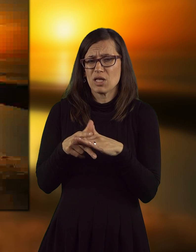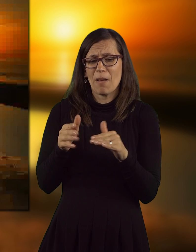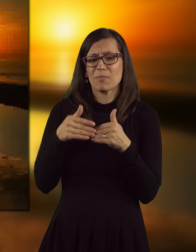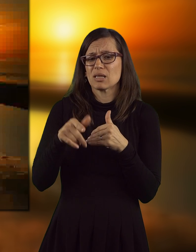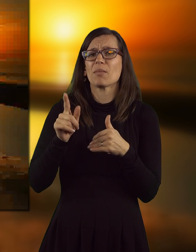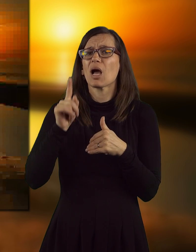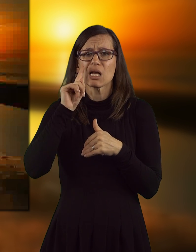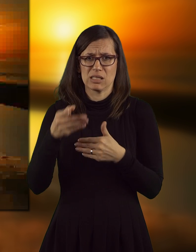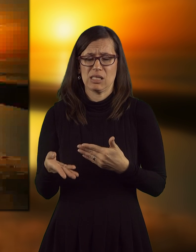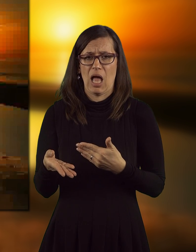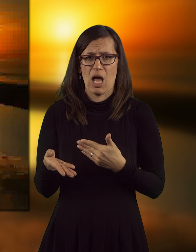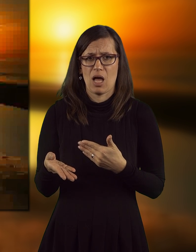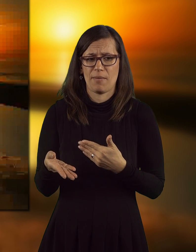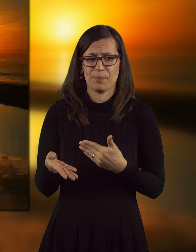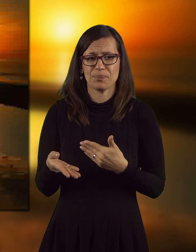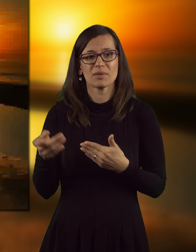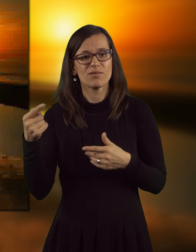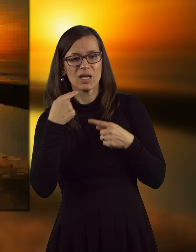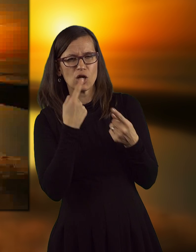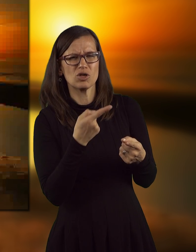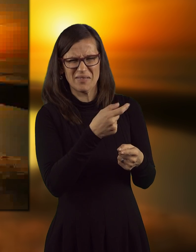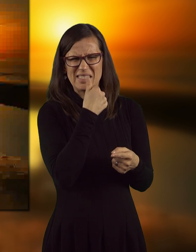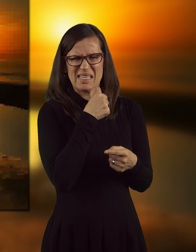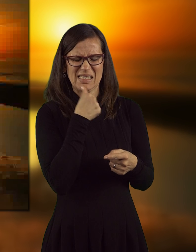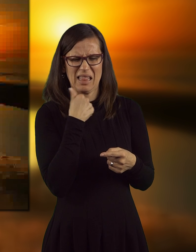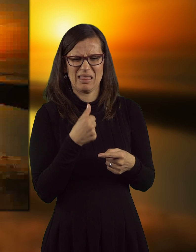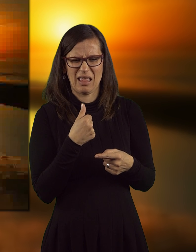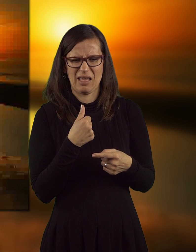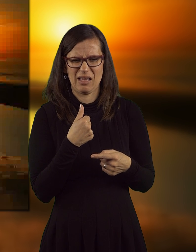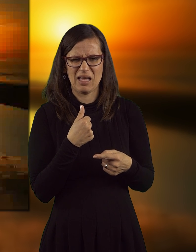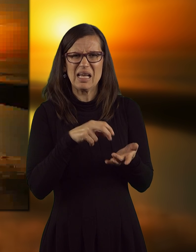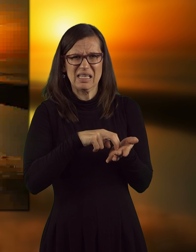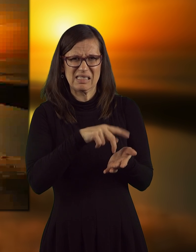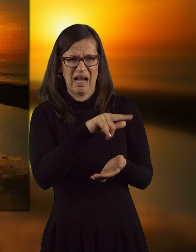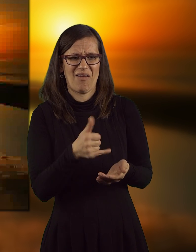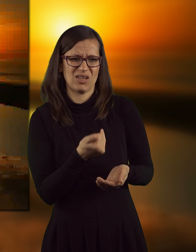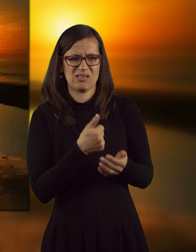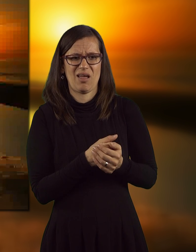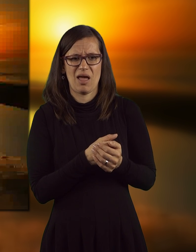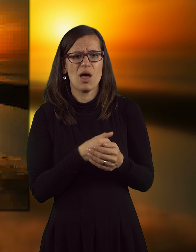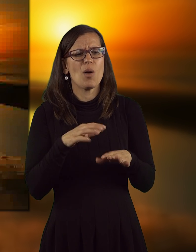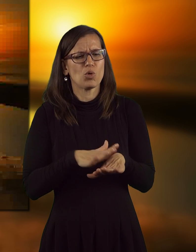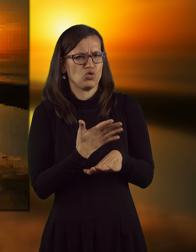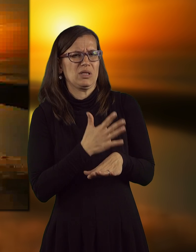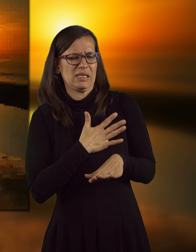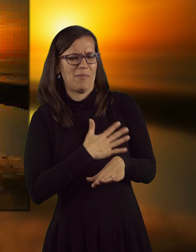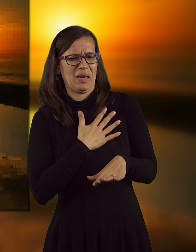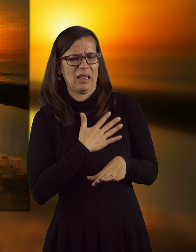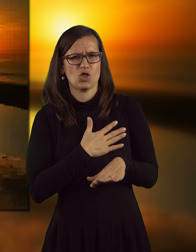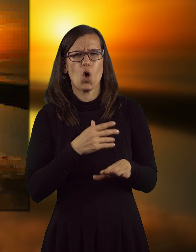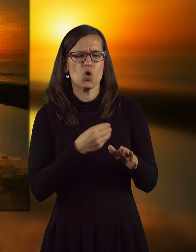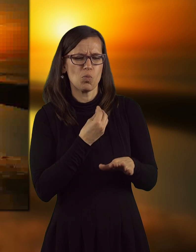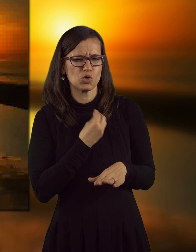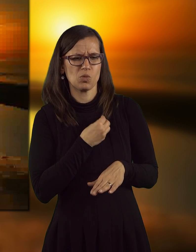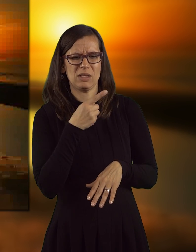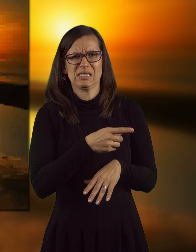my body from doing what it knows how to do? And you say, you're being ornery, you're being fearful, you're feeling negative,